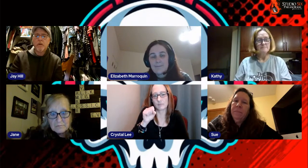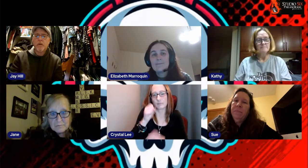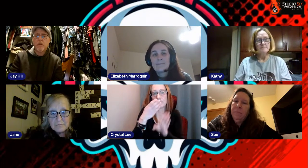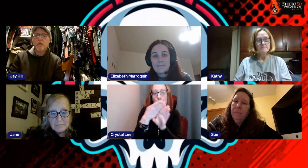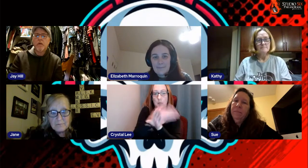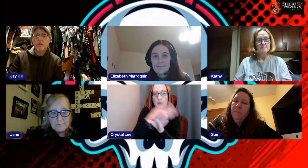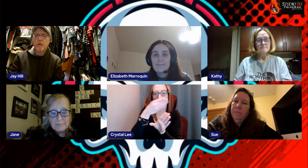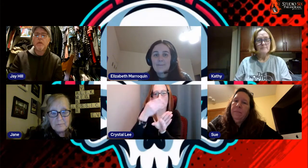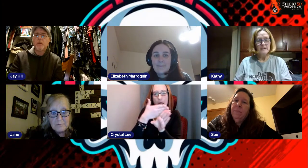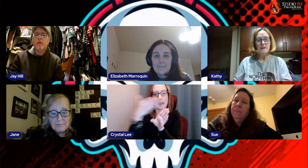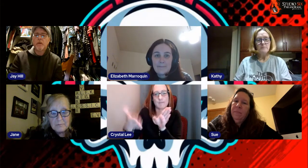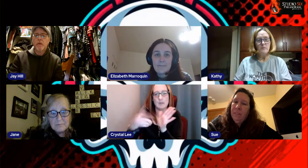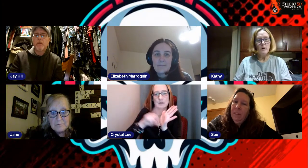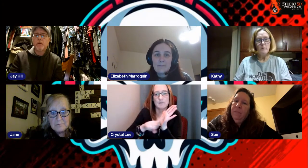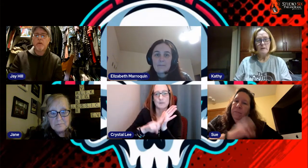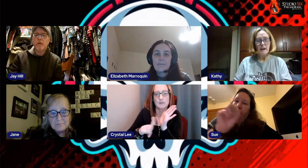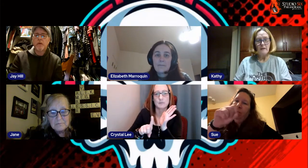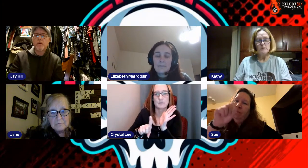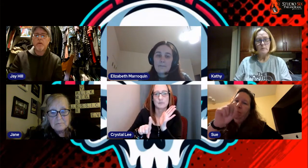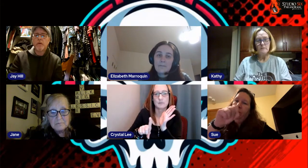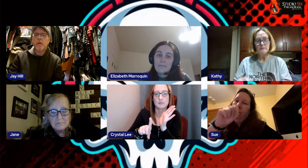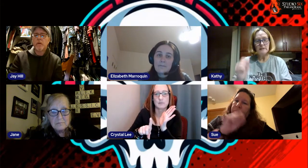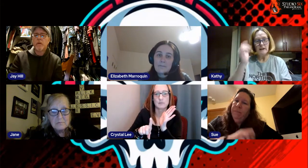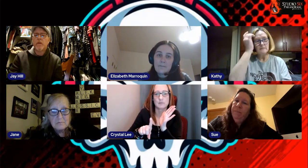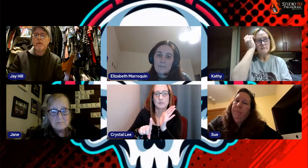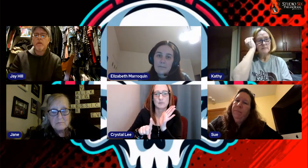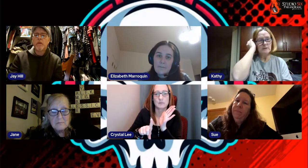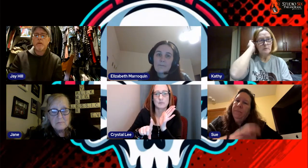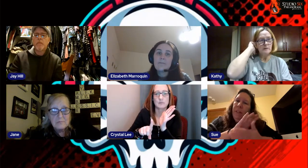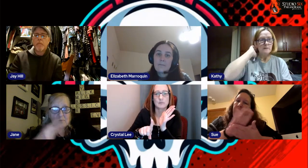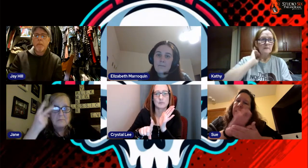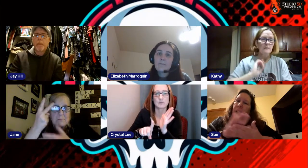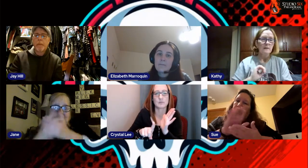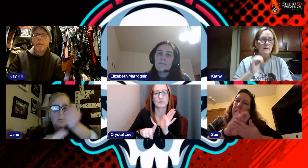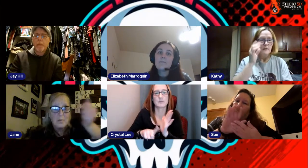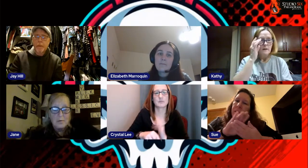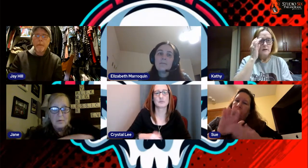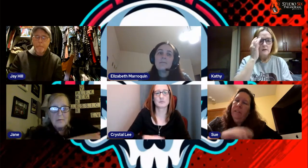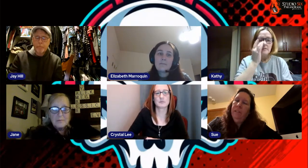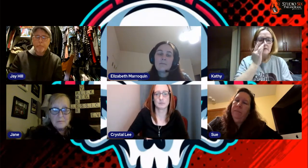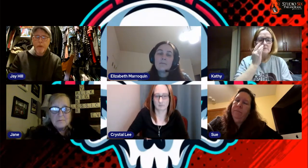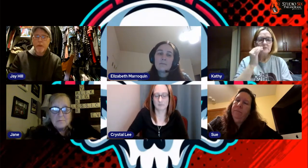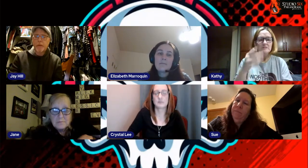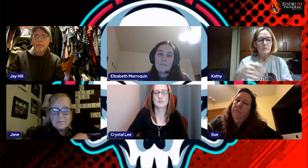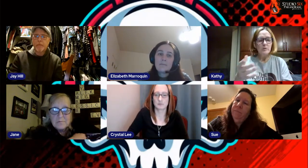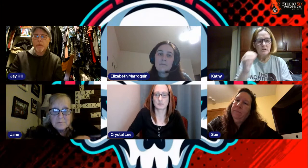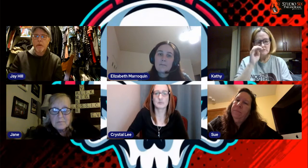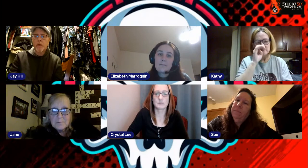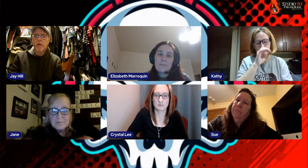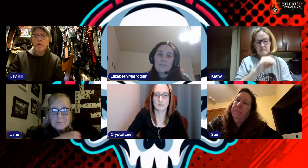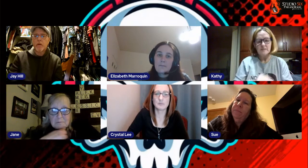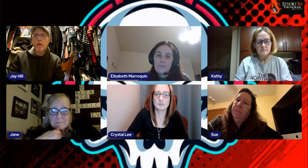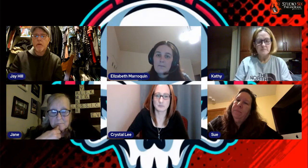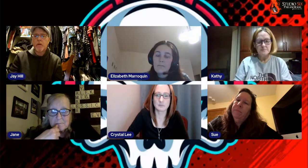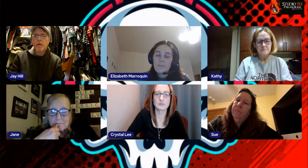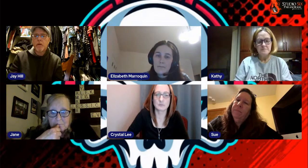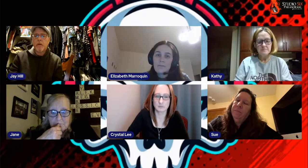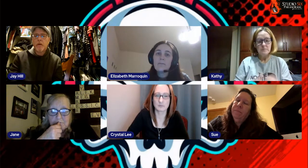Yes. Yeah, before we announce to investigate, they do it. Okay. They'll say prayers and